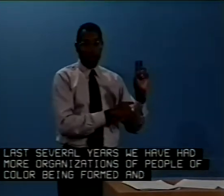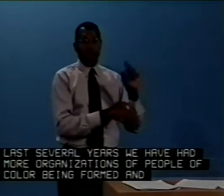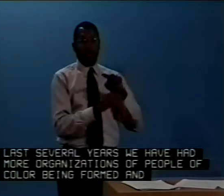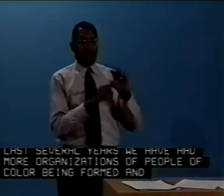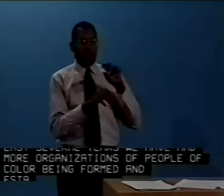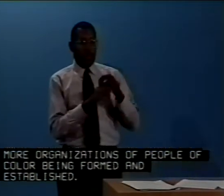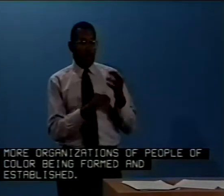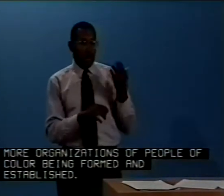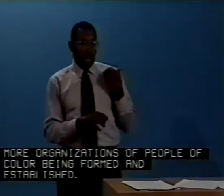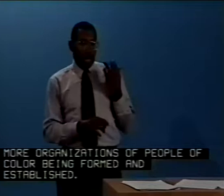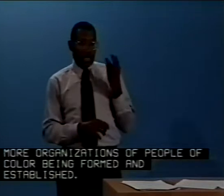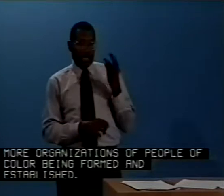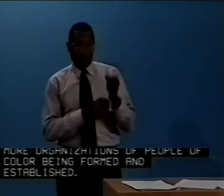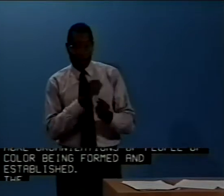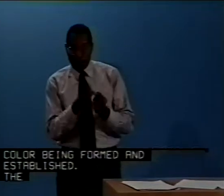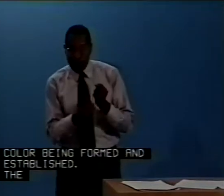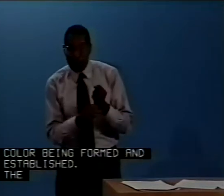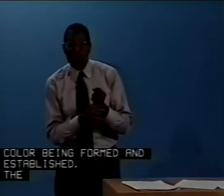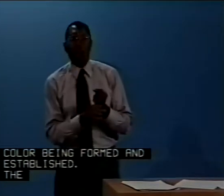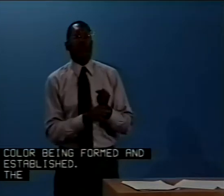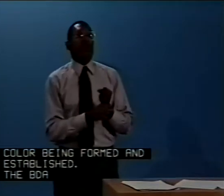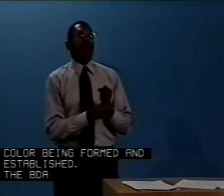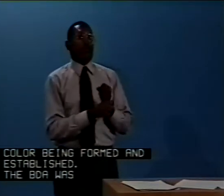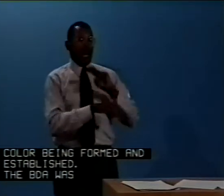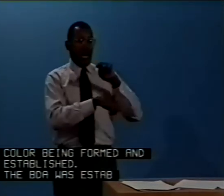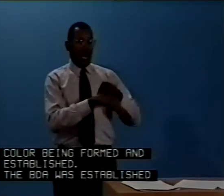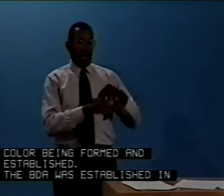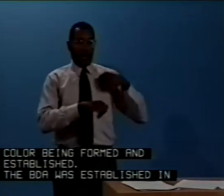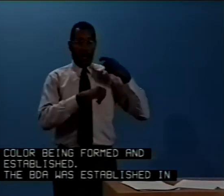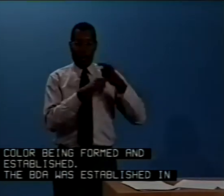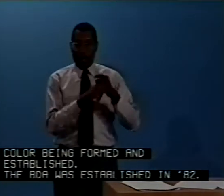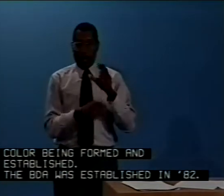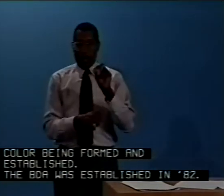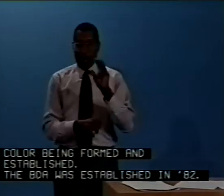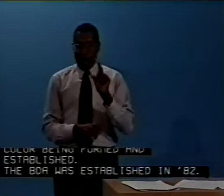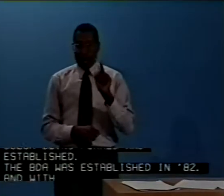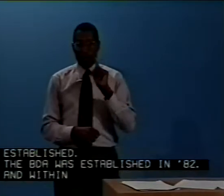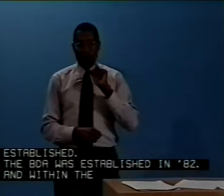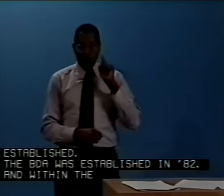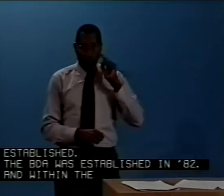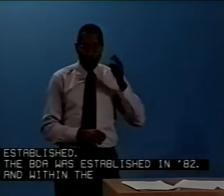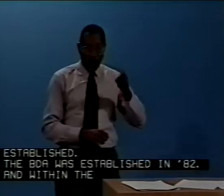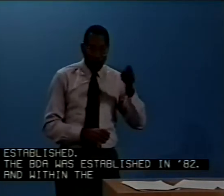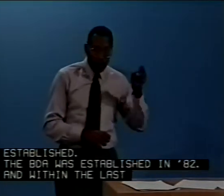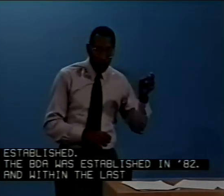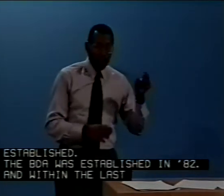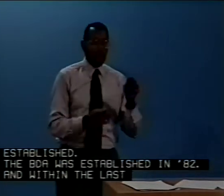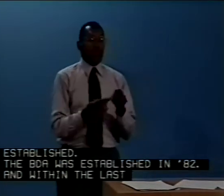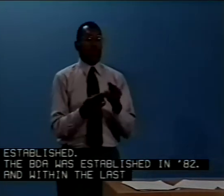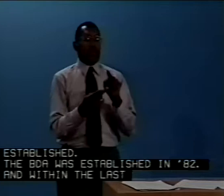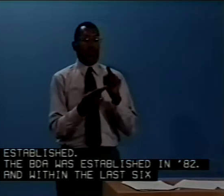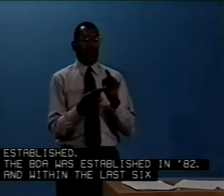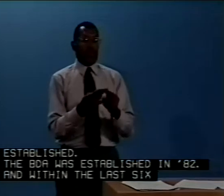82. And within the last 6 years, the National Hispanic Council for the Deaf and Hard of Hearing has been